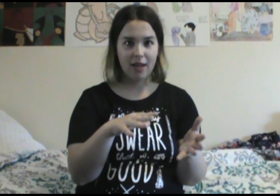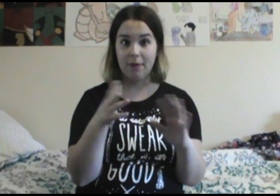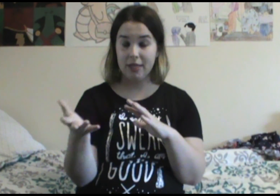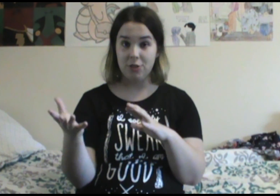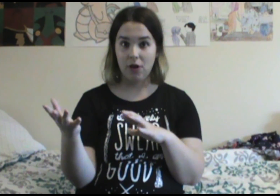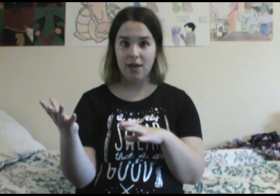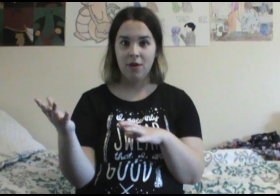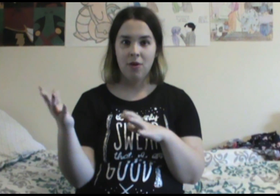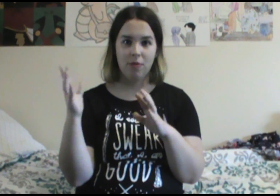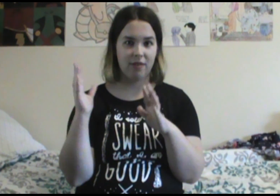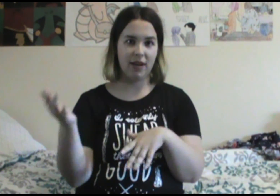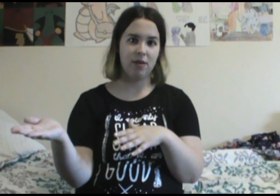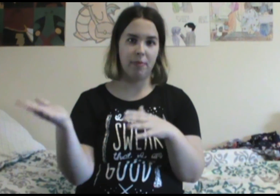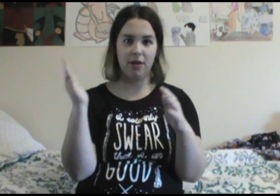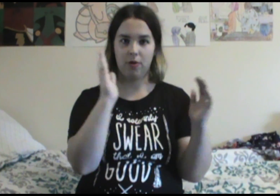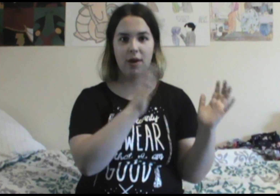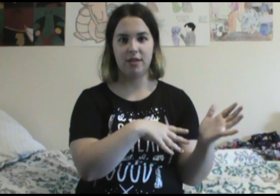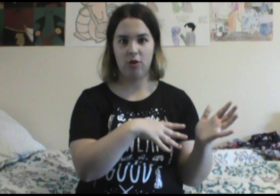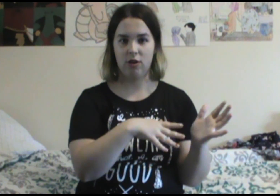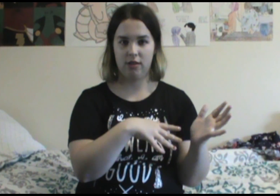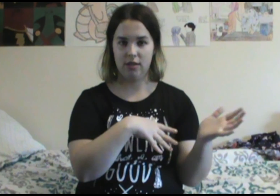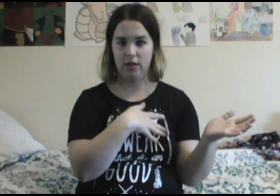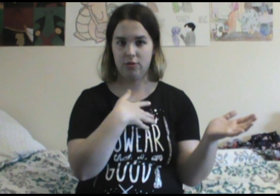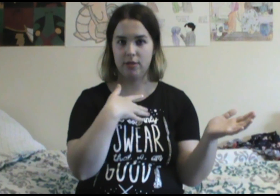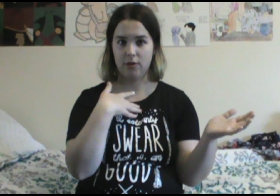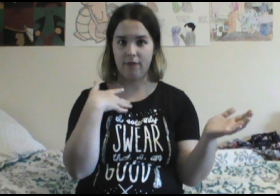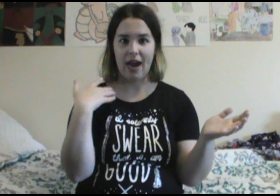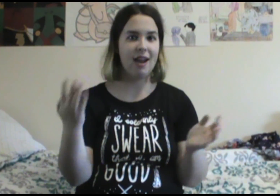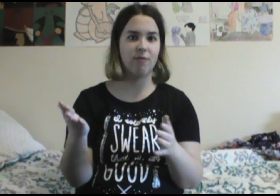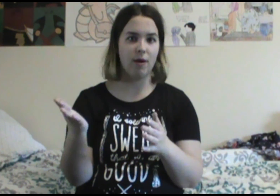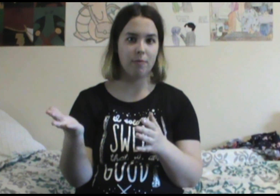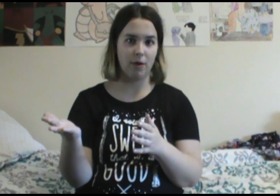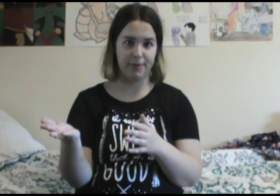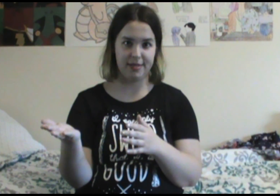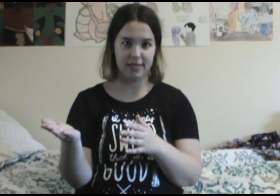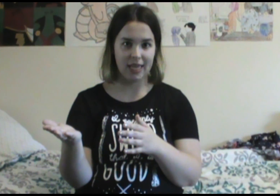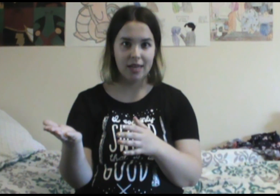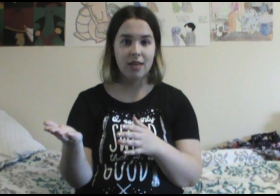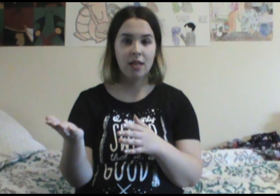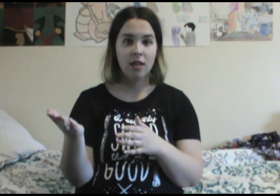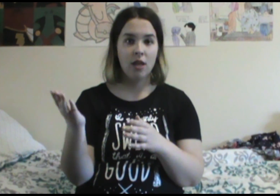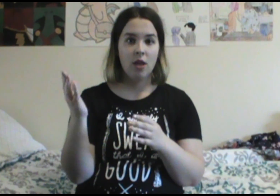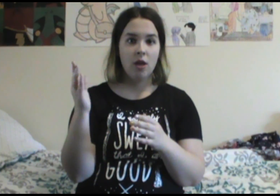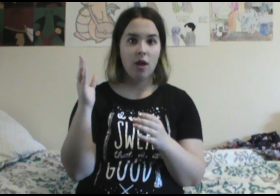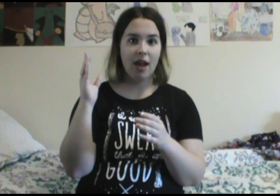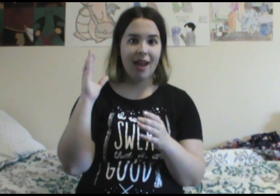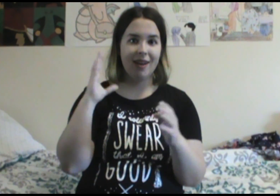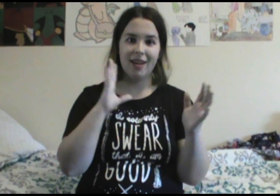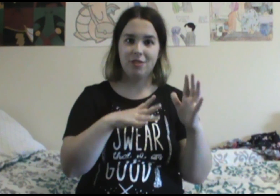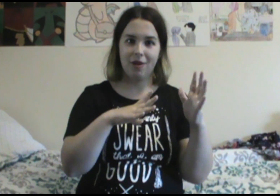really enjoyed. With the fact of Belle going to Hook to sort of hide from Rumpelstiltskin. And I enjoy it for